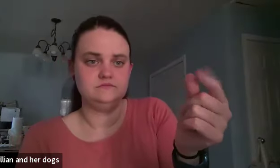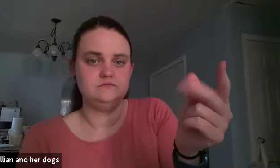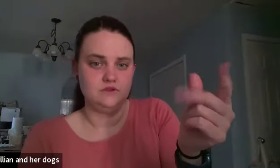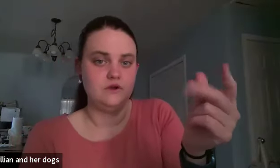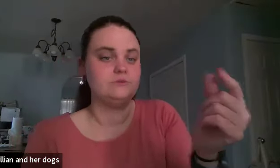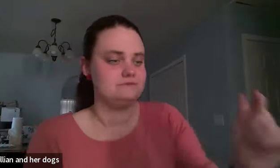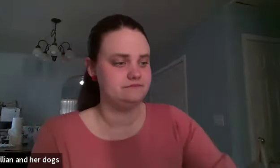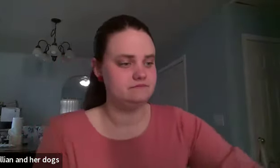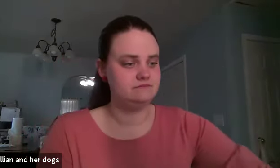dog.